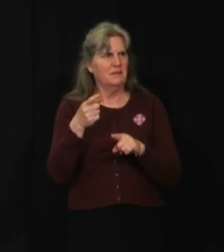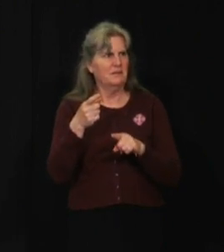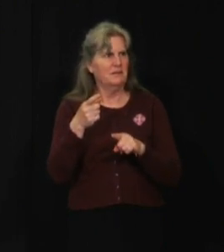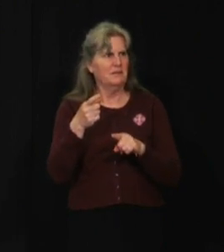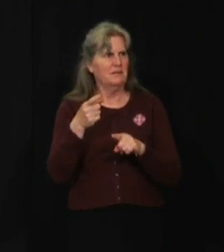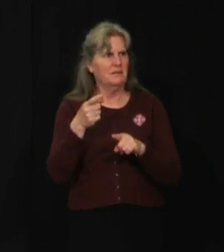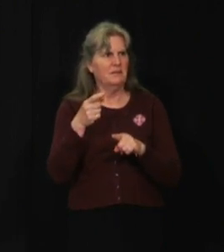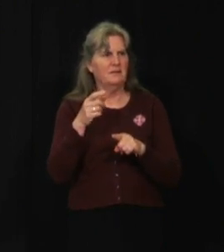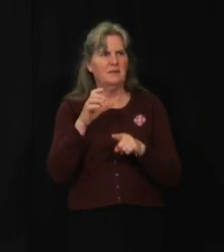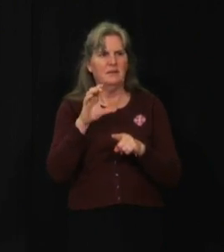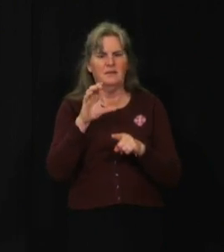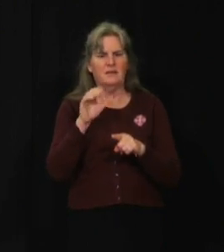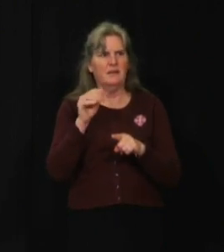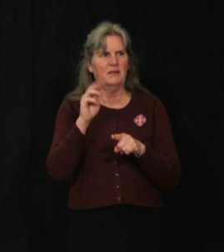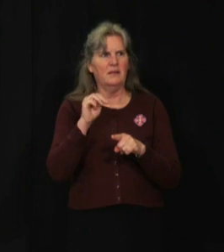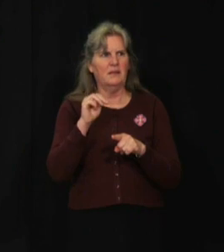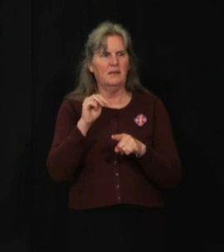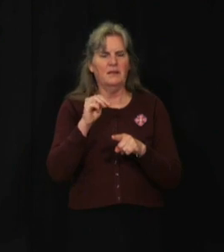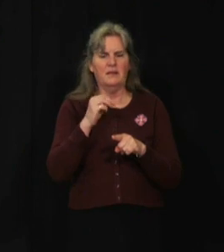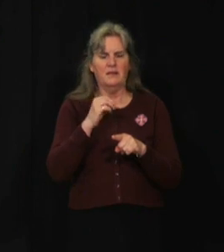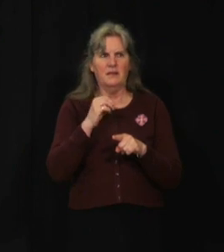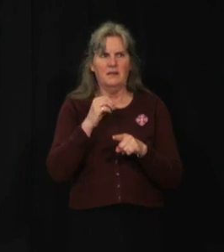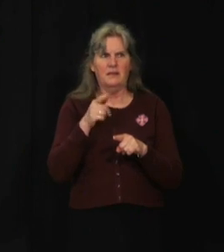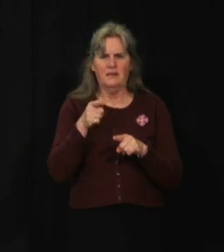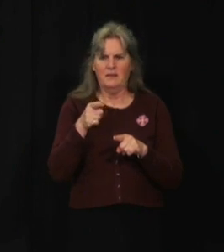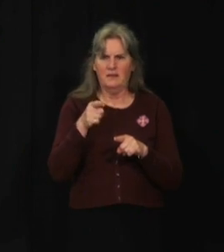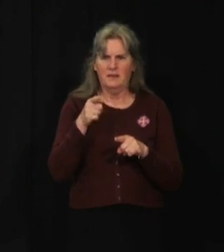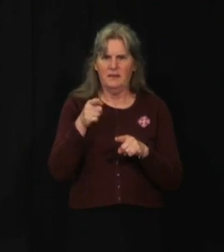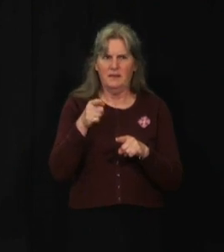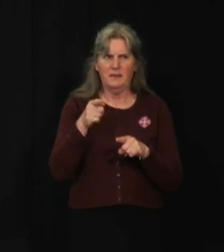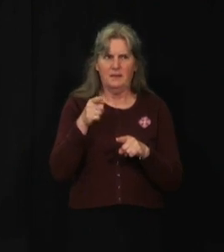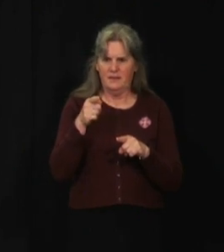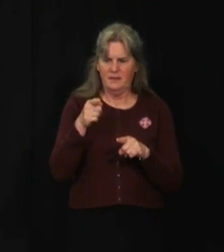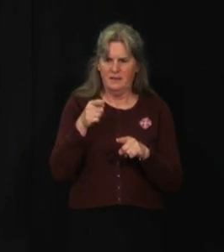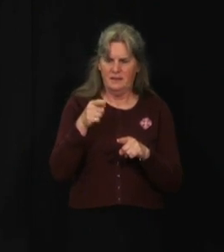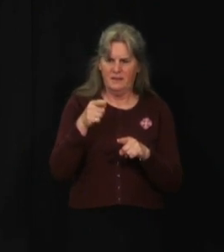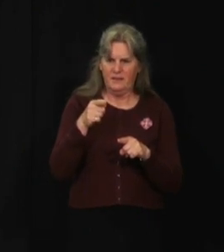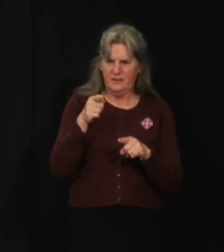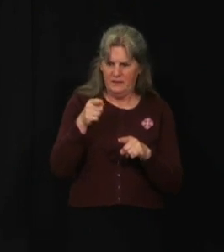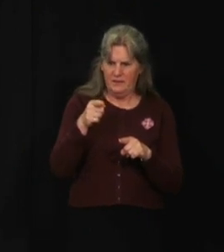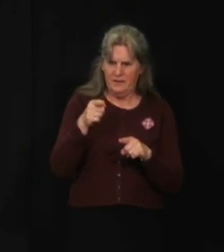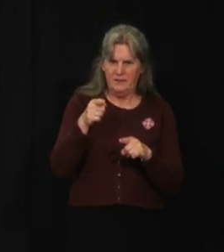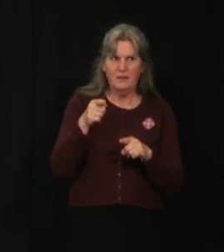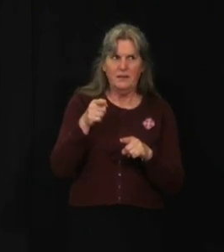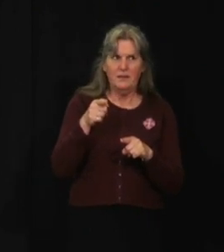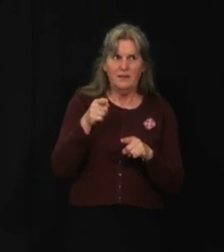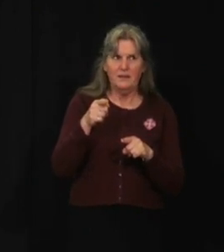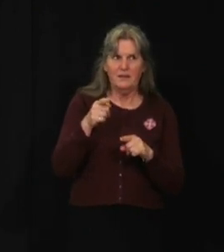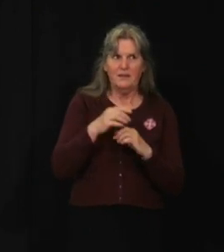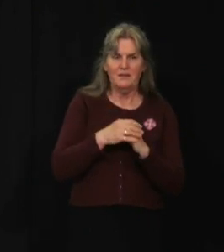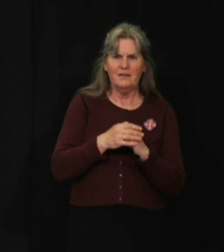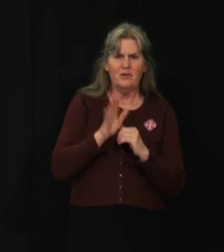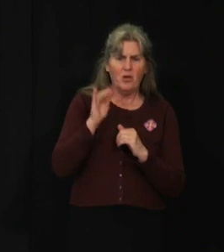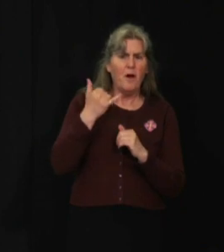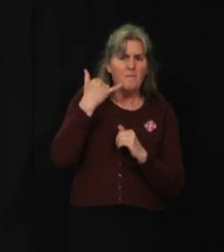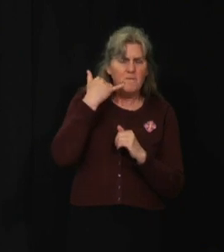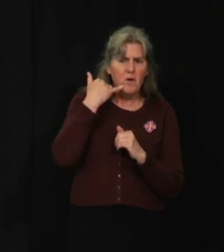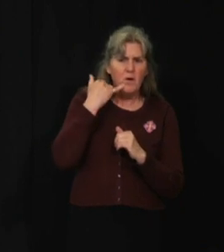Julien? Would you? S'il vous plaît, si vous pouvez silencer votre